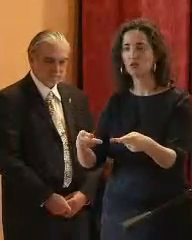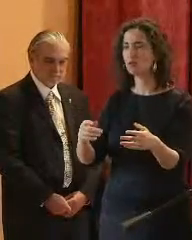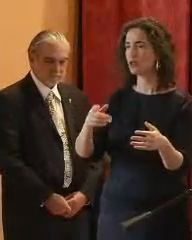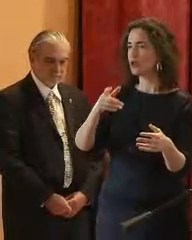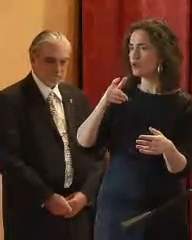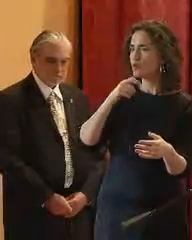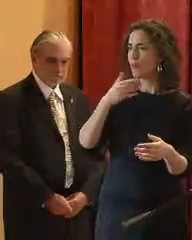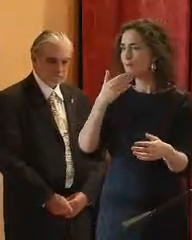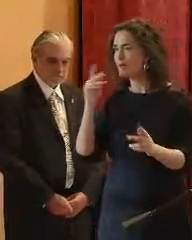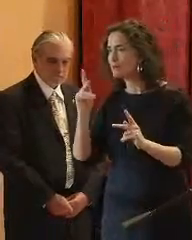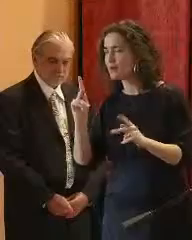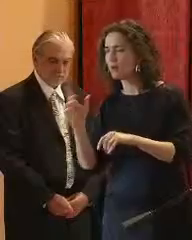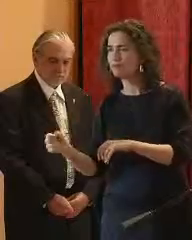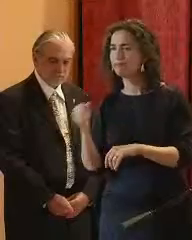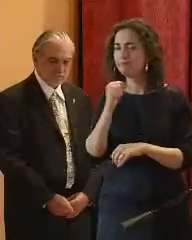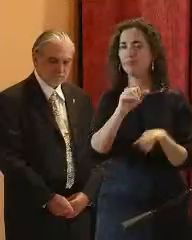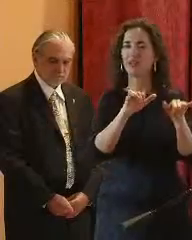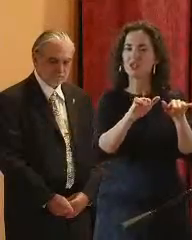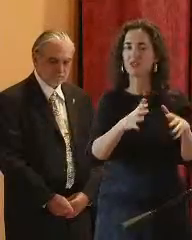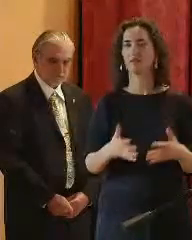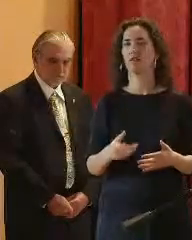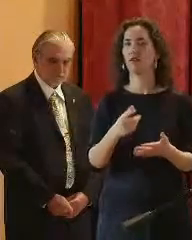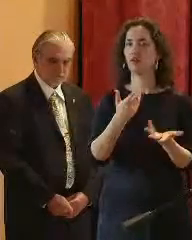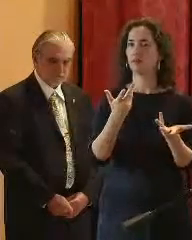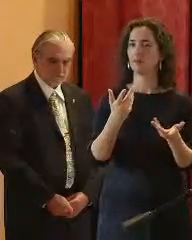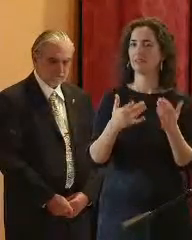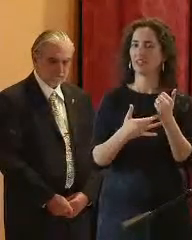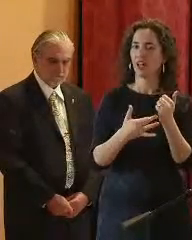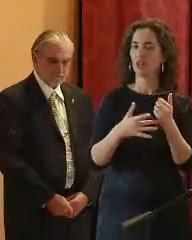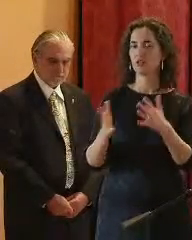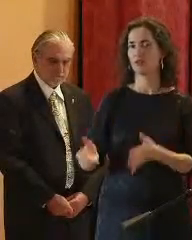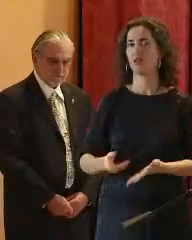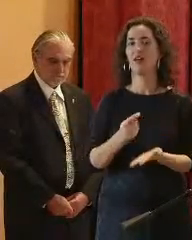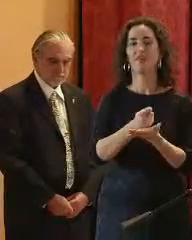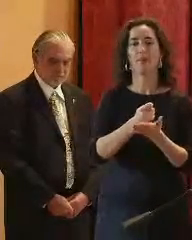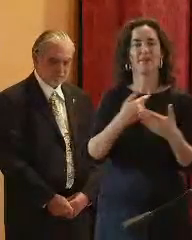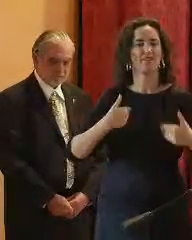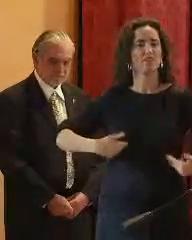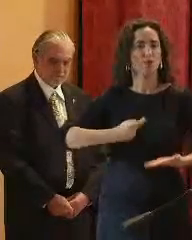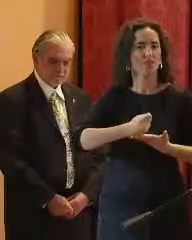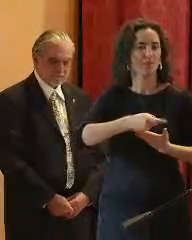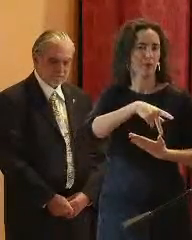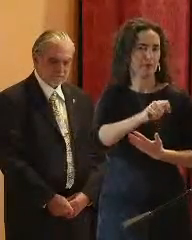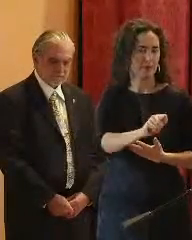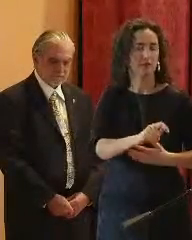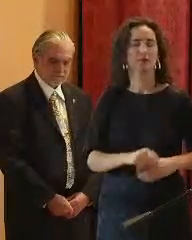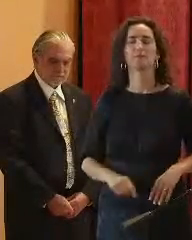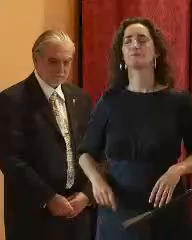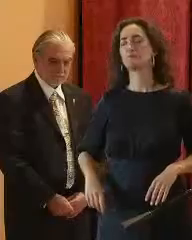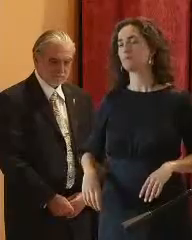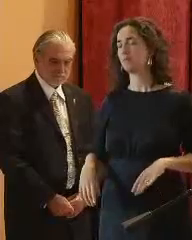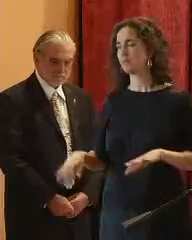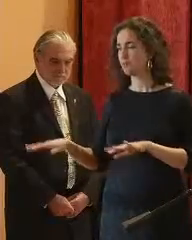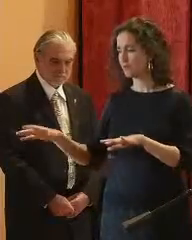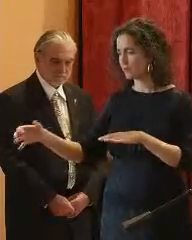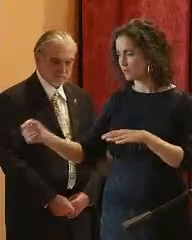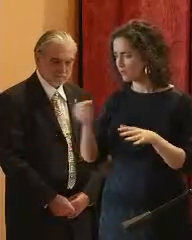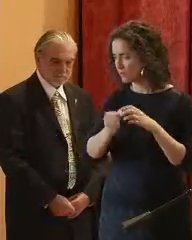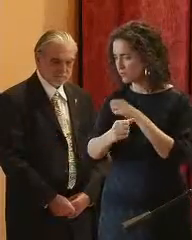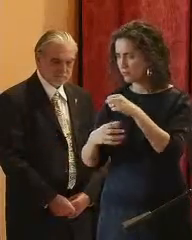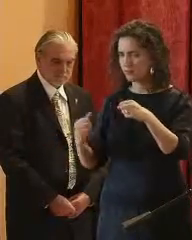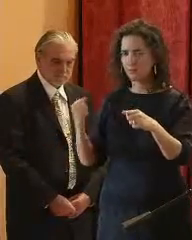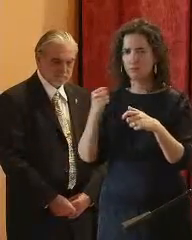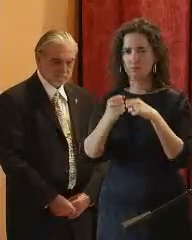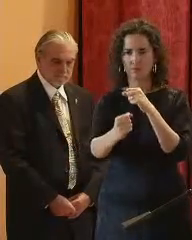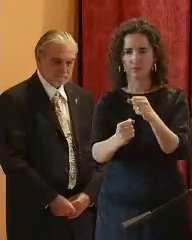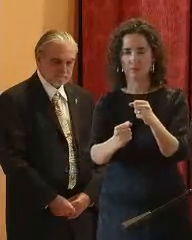engineering and technology and therapy, physical therapy. Because of that opportunity to create